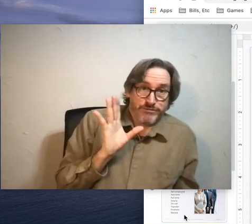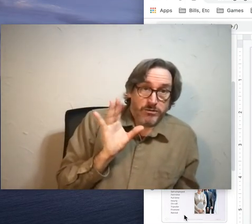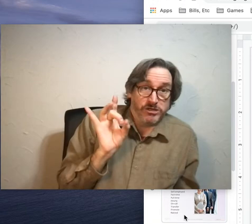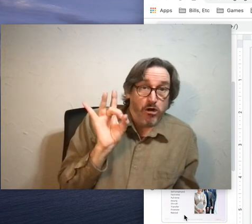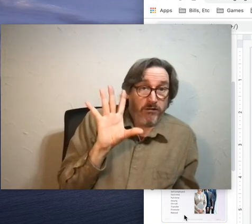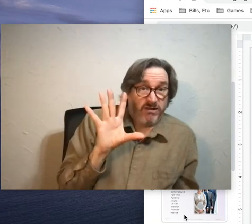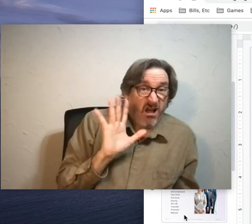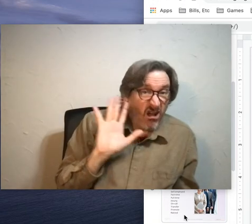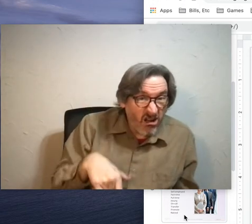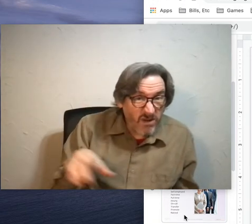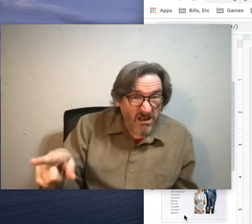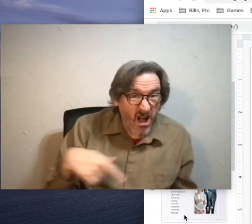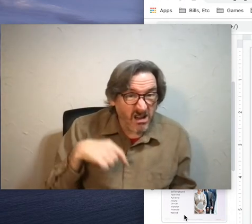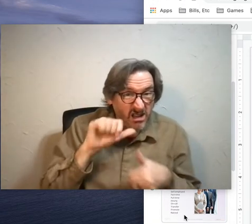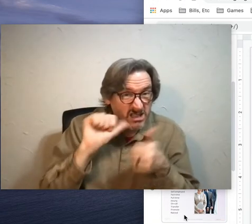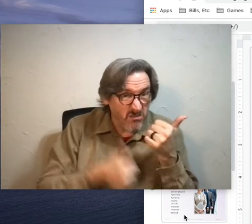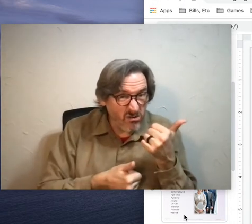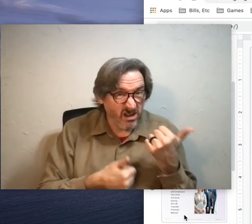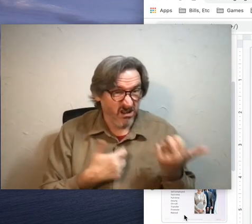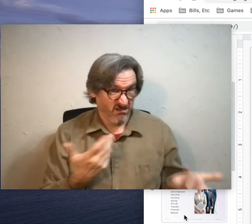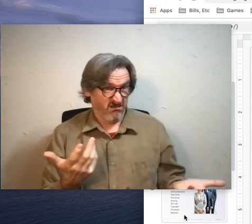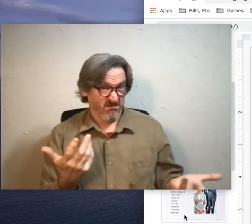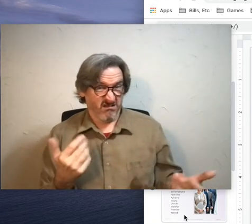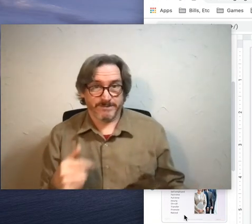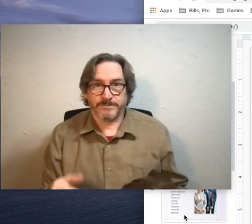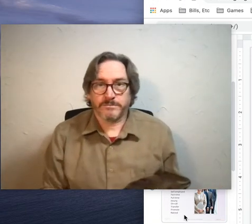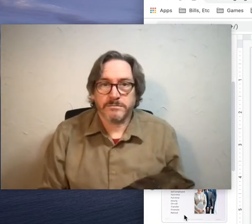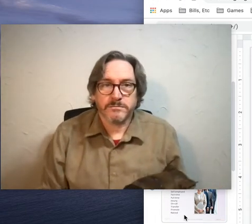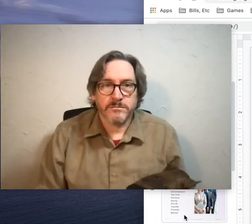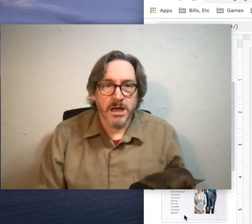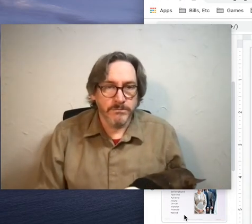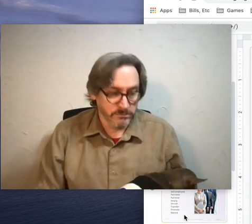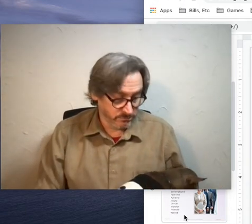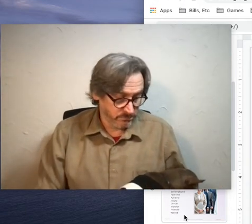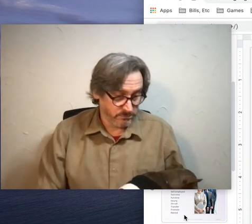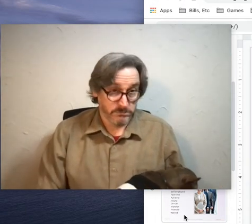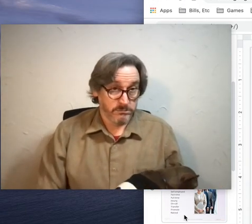It was awful. Oh my God, he got demoted.